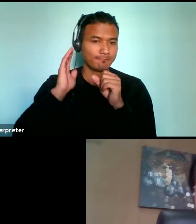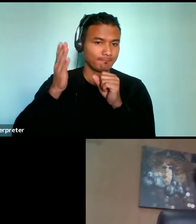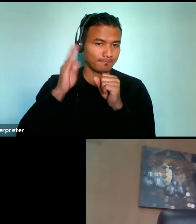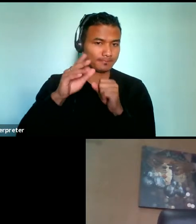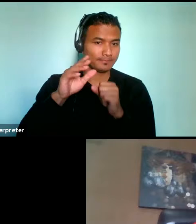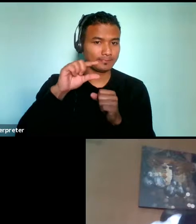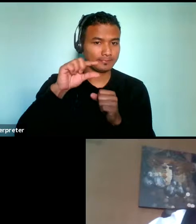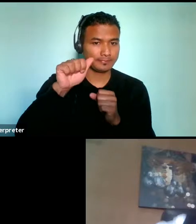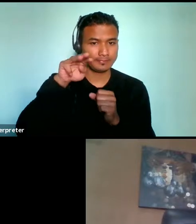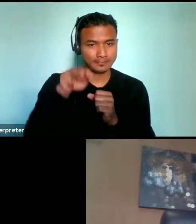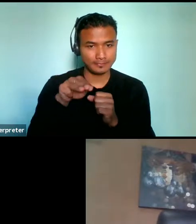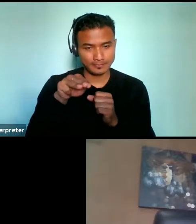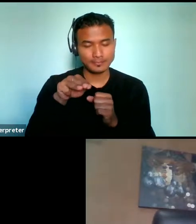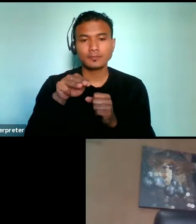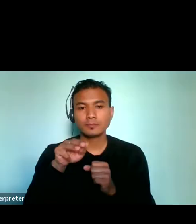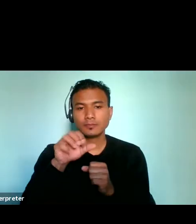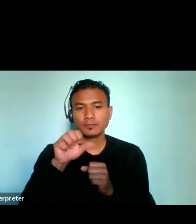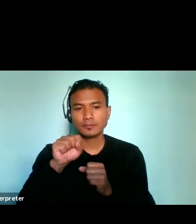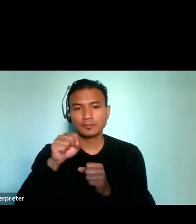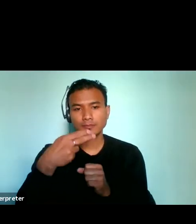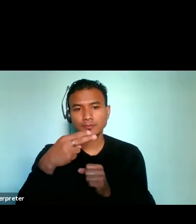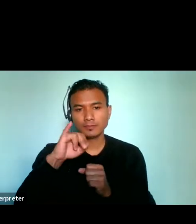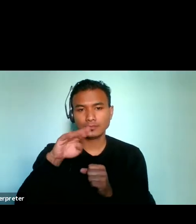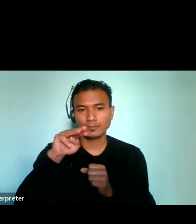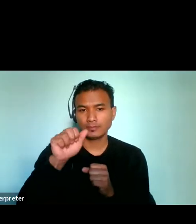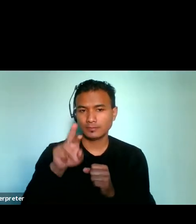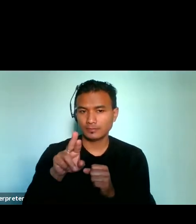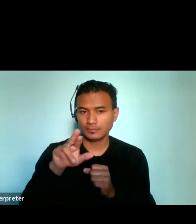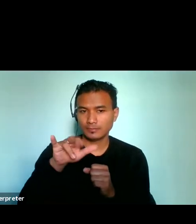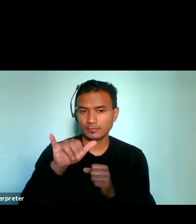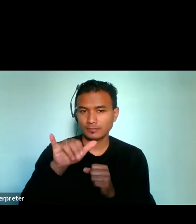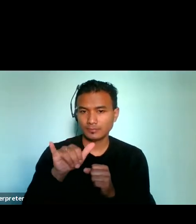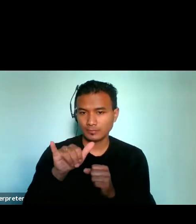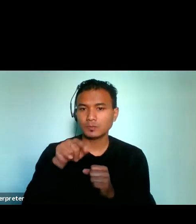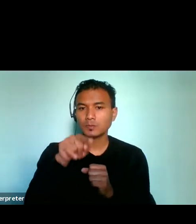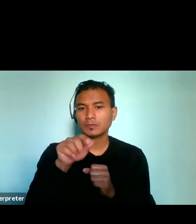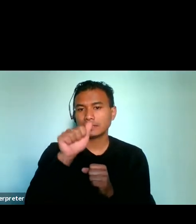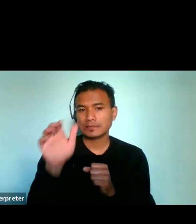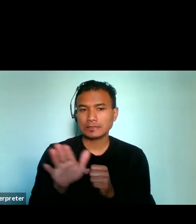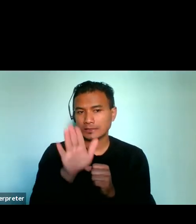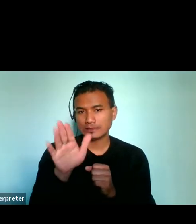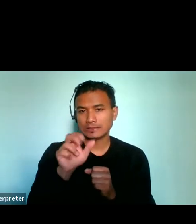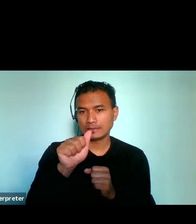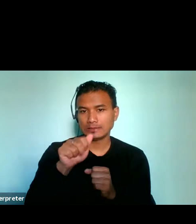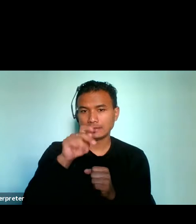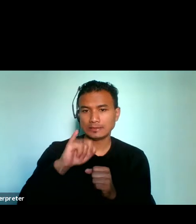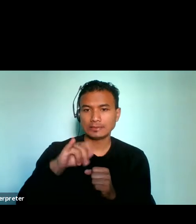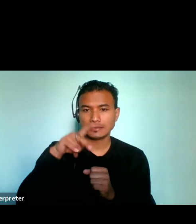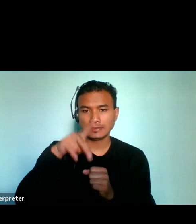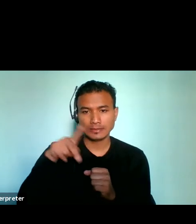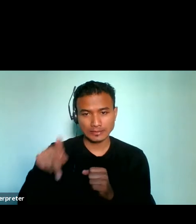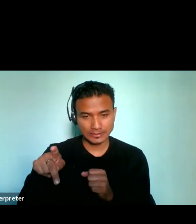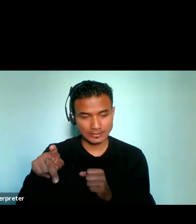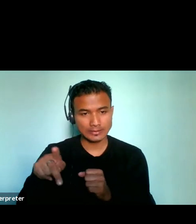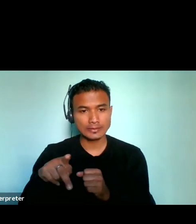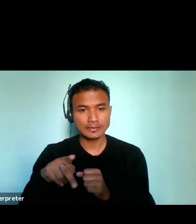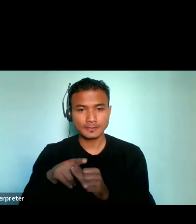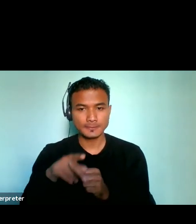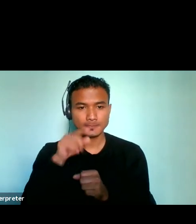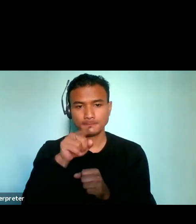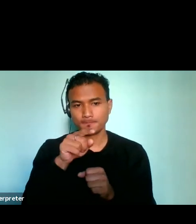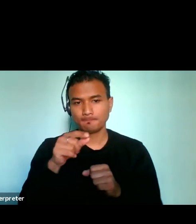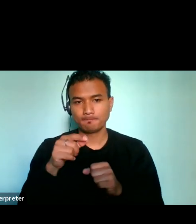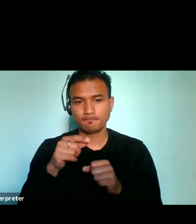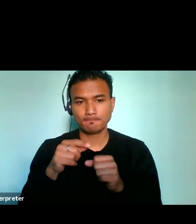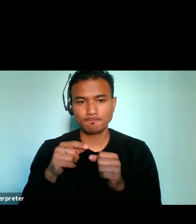Asia Indigenous Peoples Pact, or AIPP. Again, ILC Asia is very thankful to have AIPP